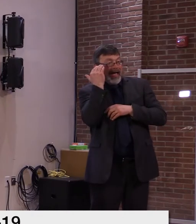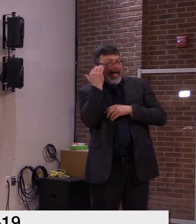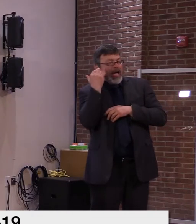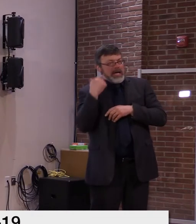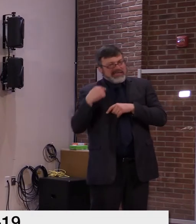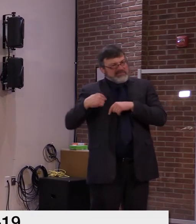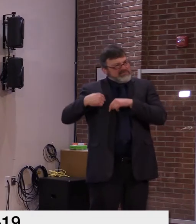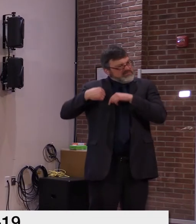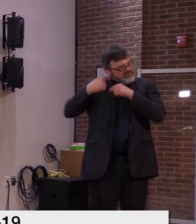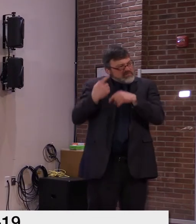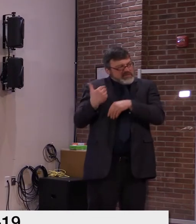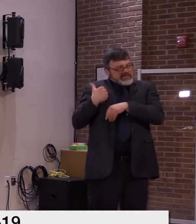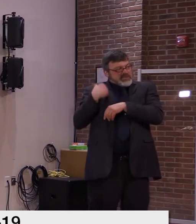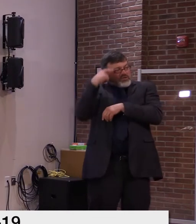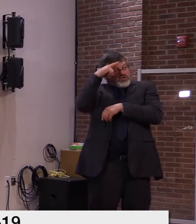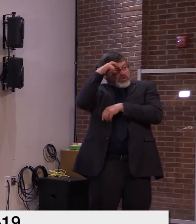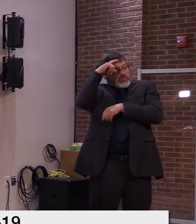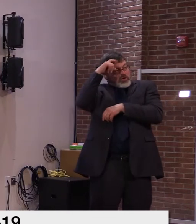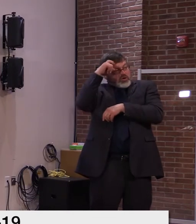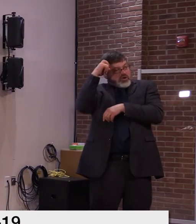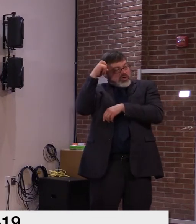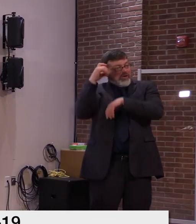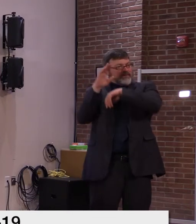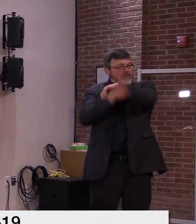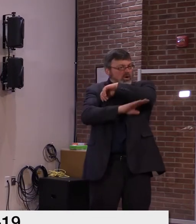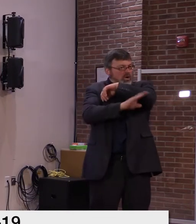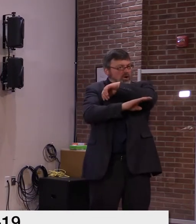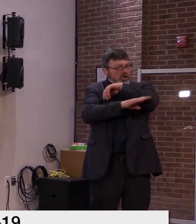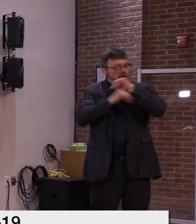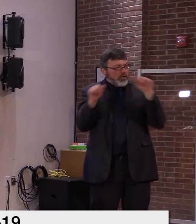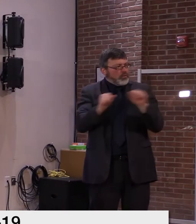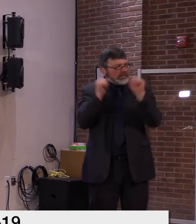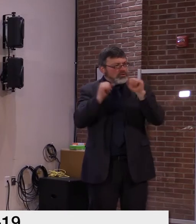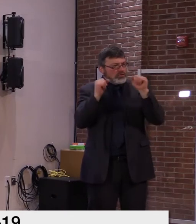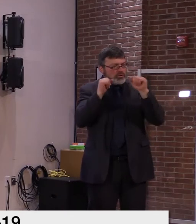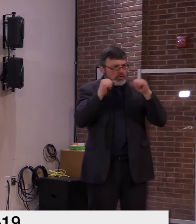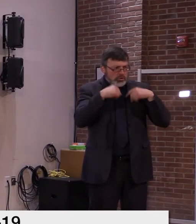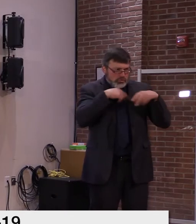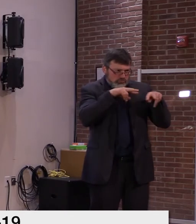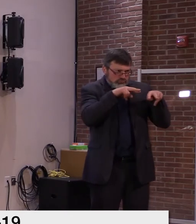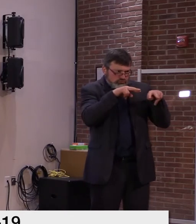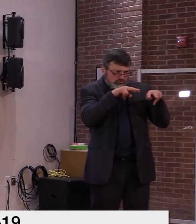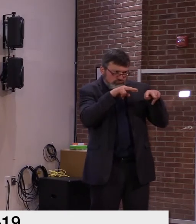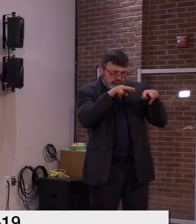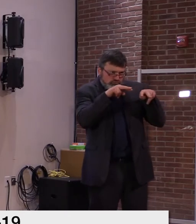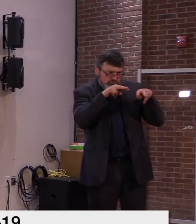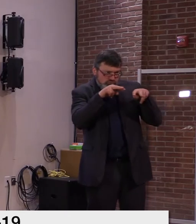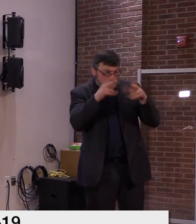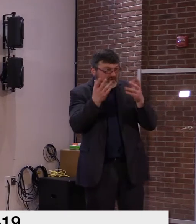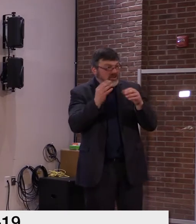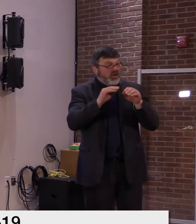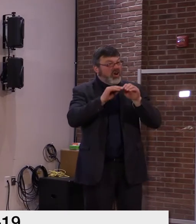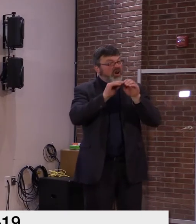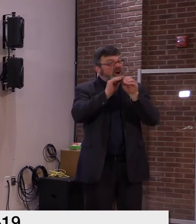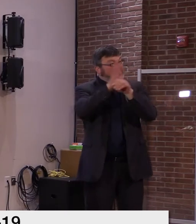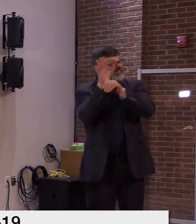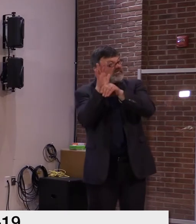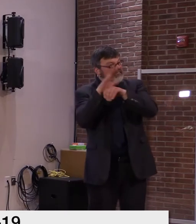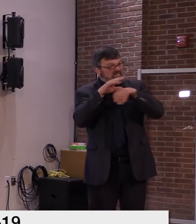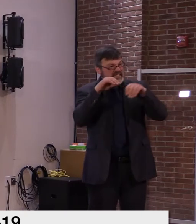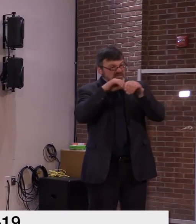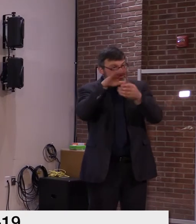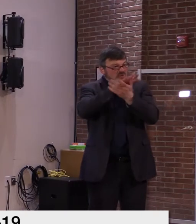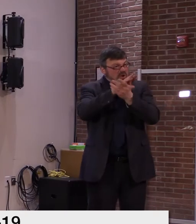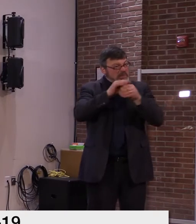virus to a very high degree. This allowed us to successfully reopen our schools in September, and most of our schools have remained